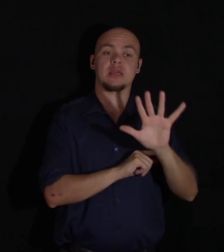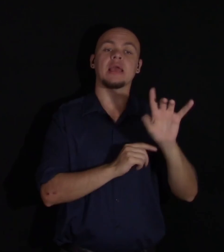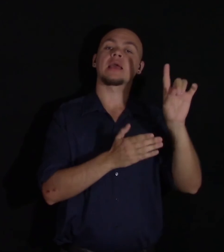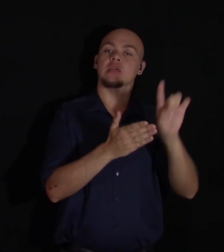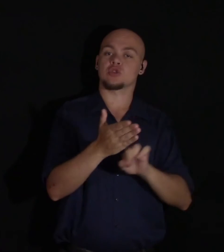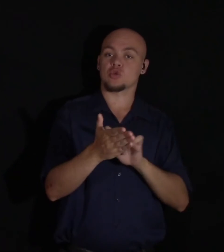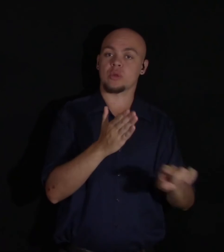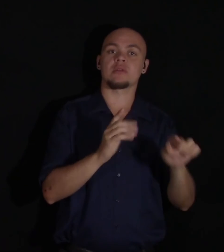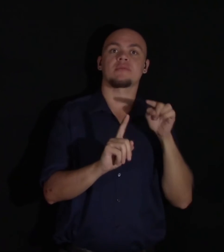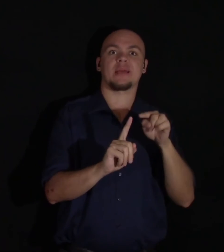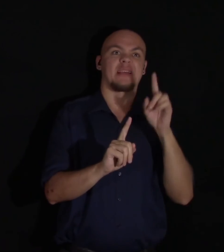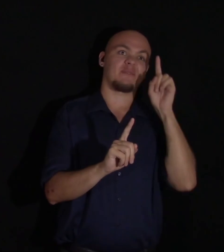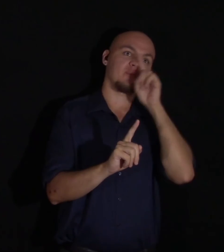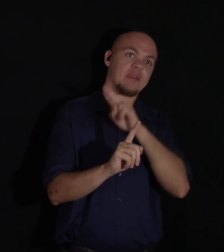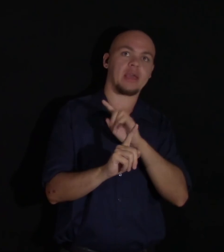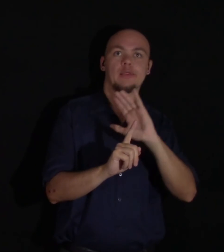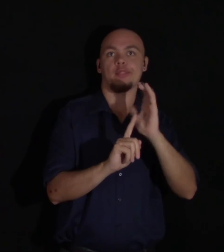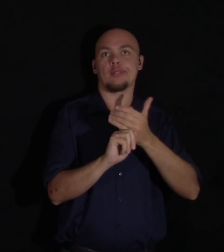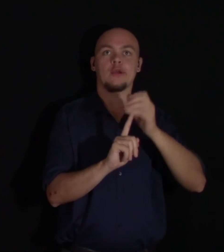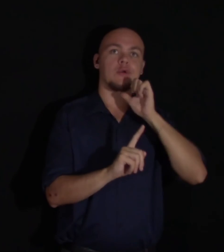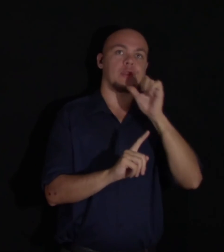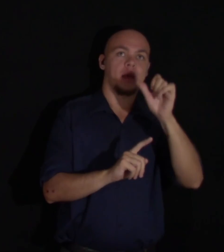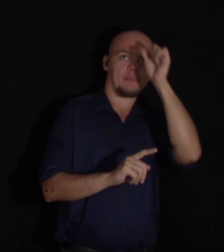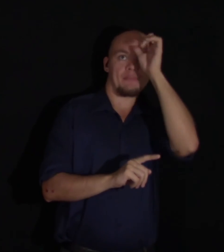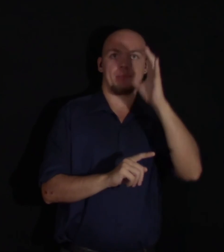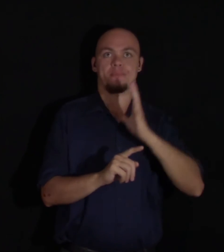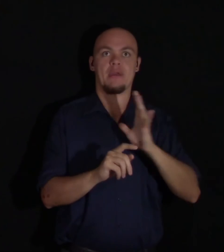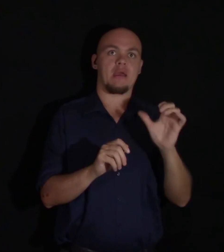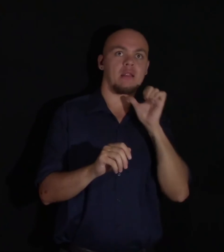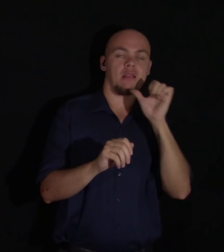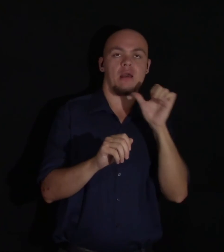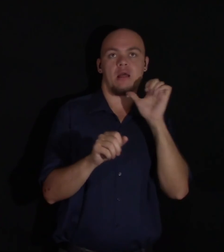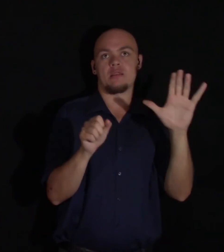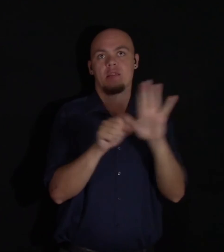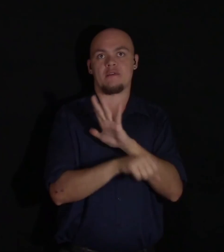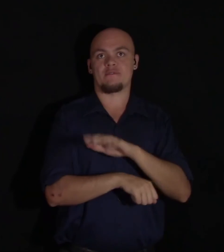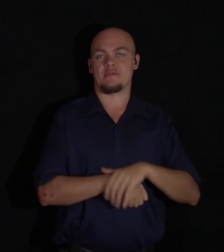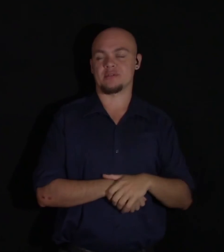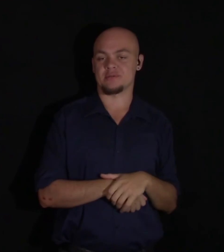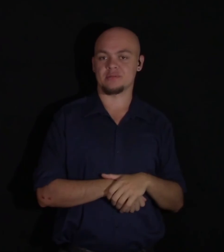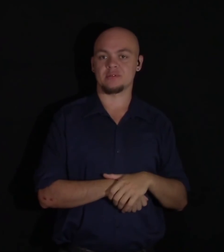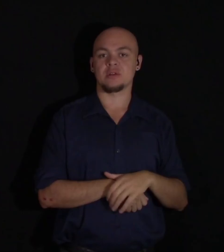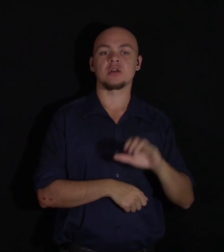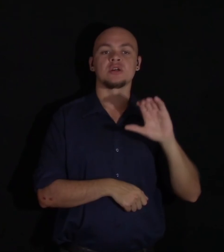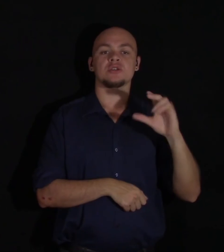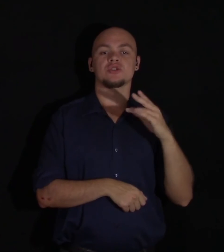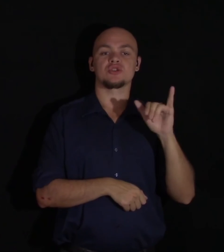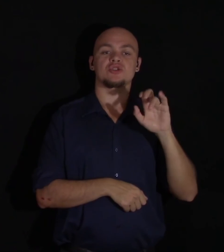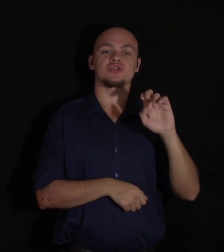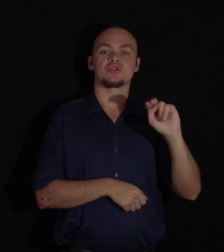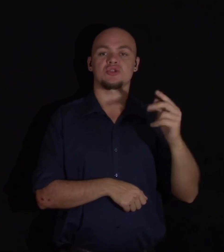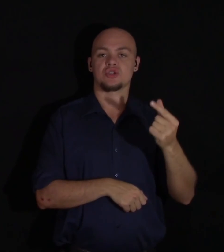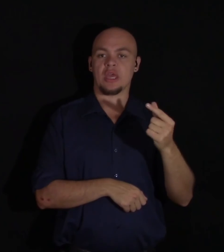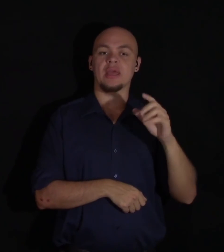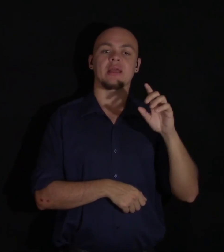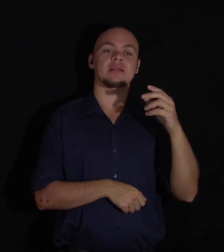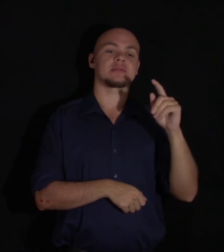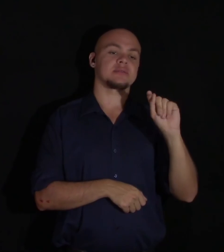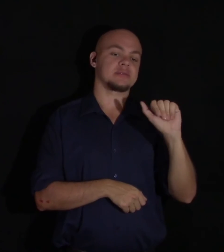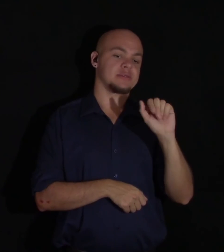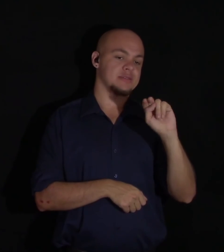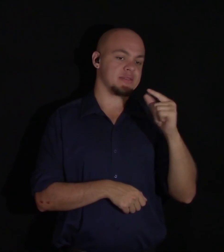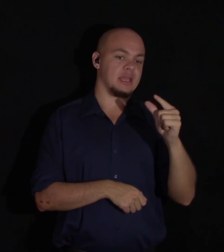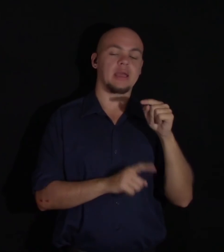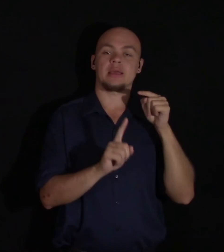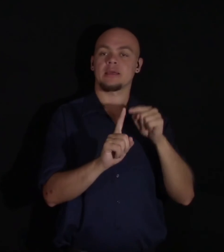criticized for being fake or not masculine enough. You see, Chen Tang, similar to many celebrities,